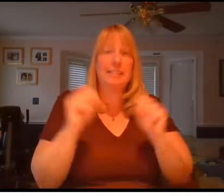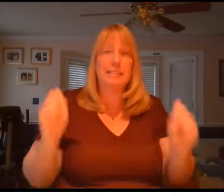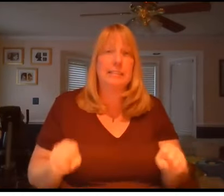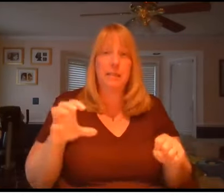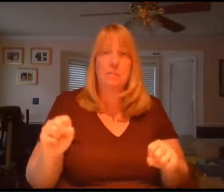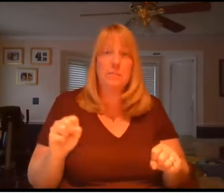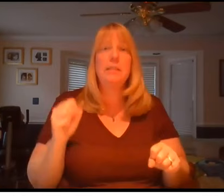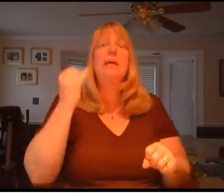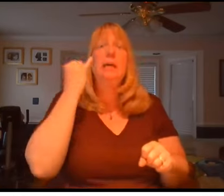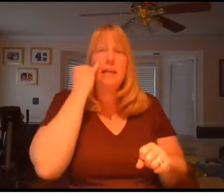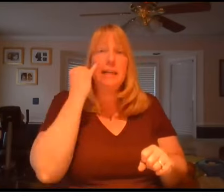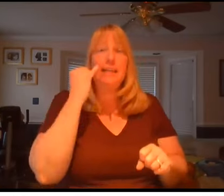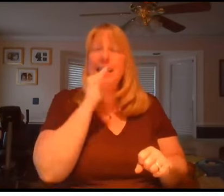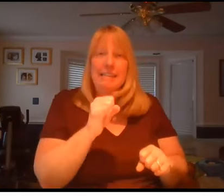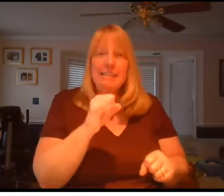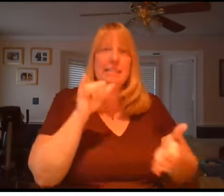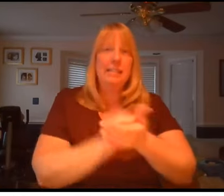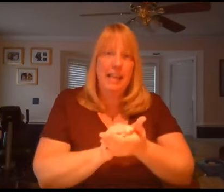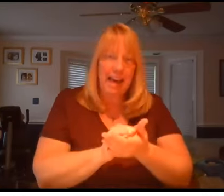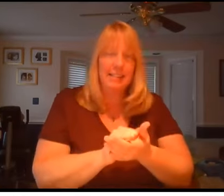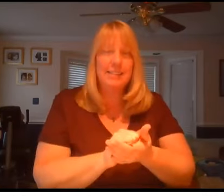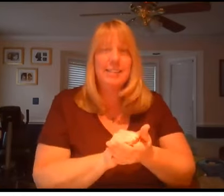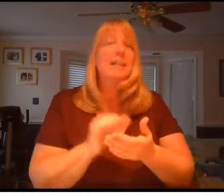all of this system is that